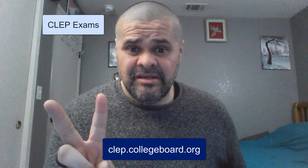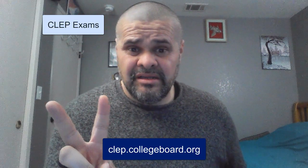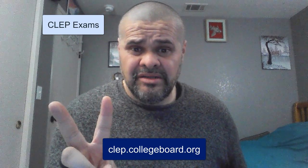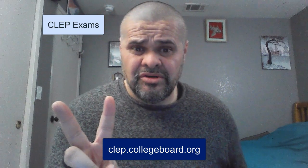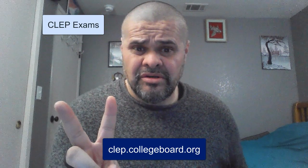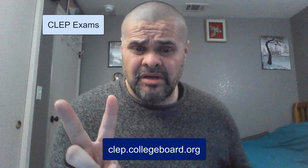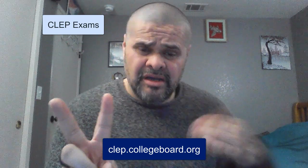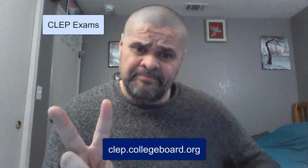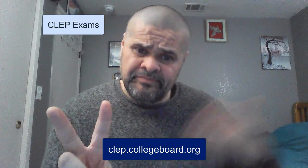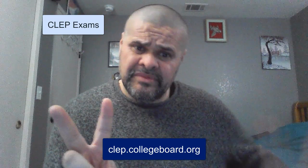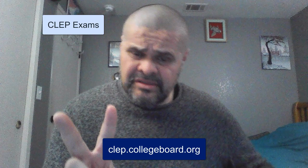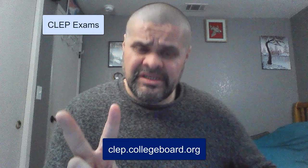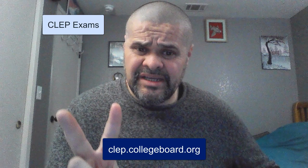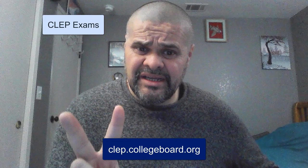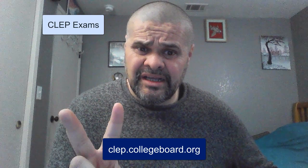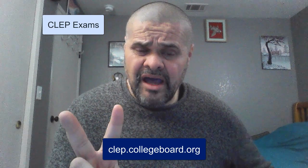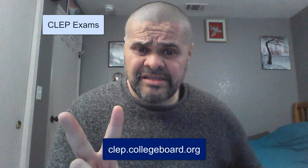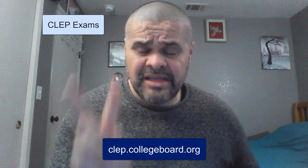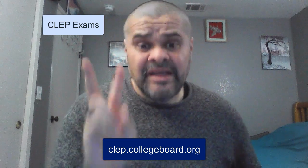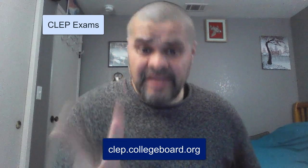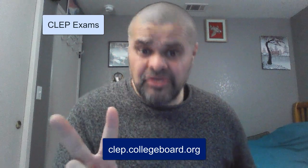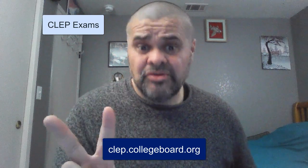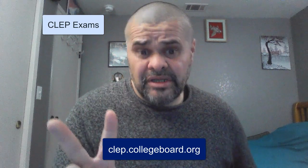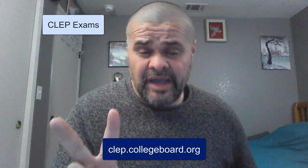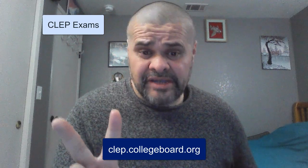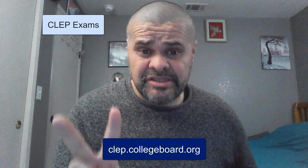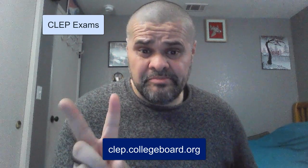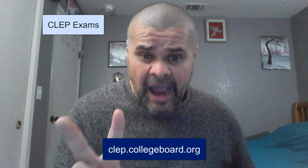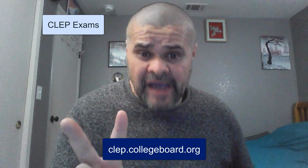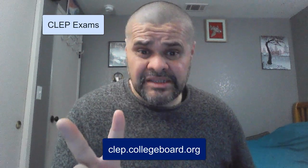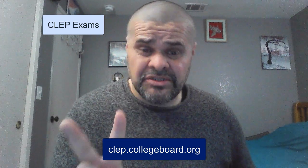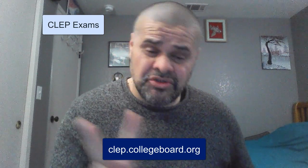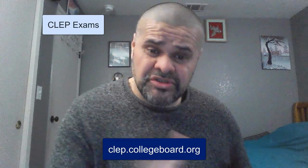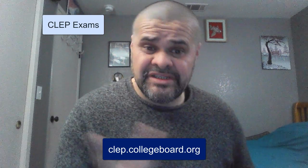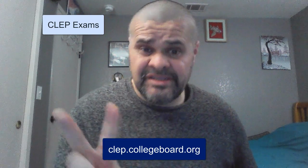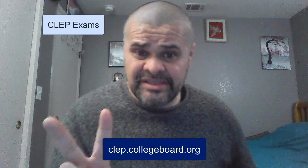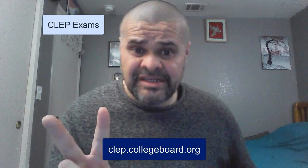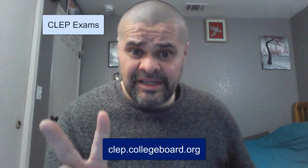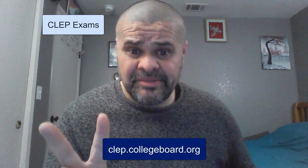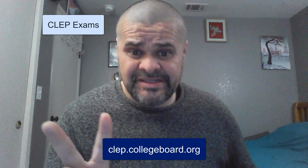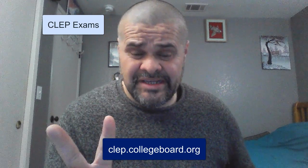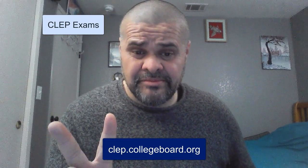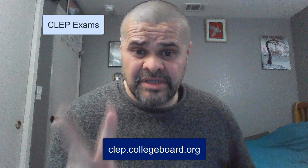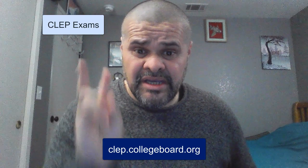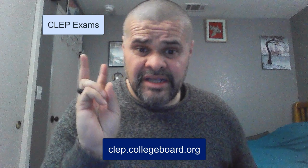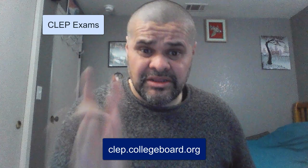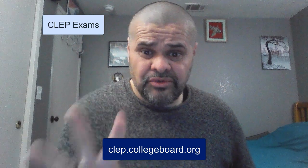in a class that you can actually pass using these CLEP exams. And